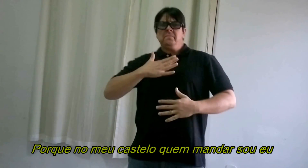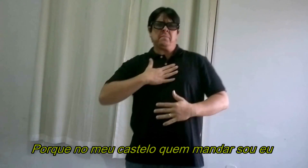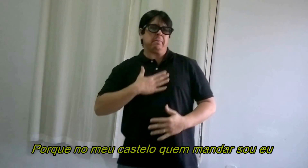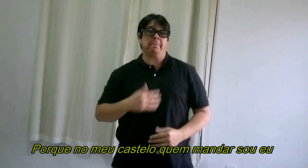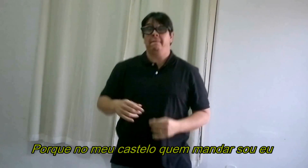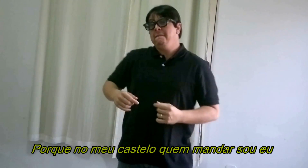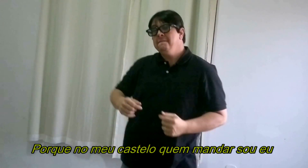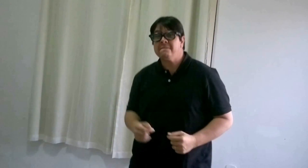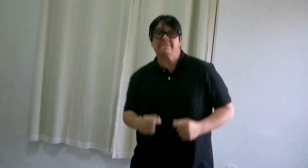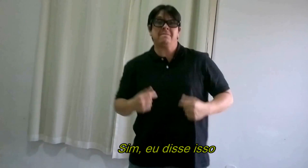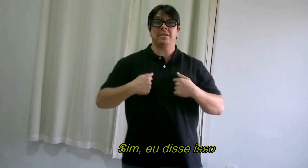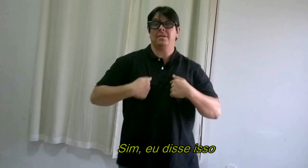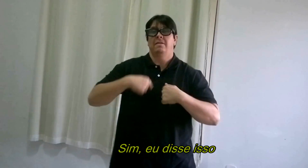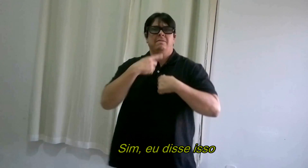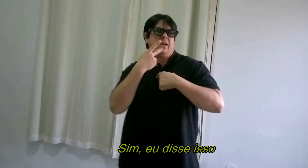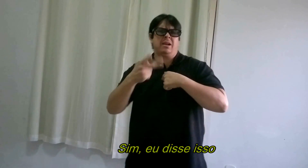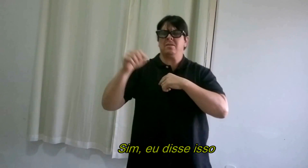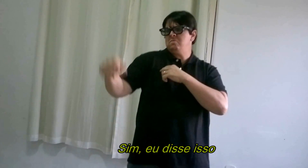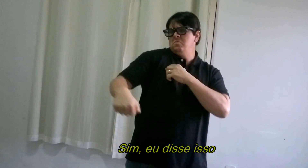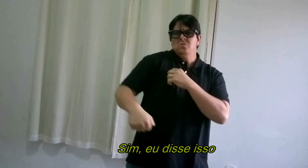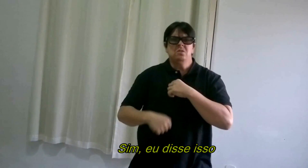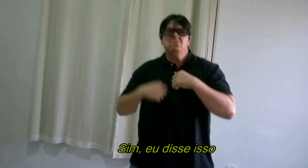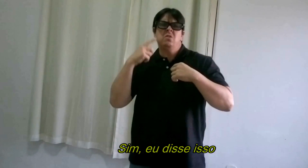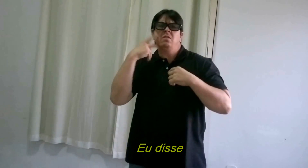man. Oh, yes, I said it.